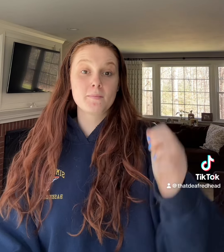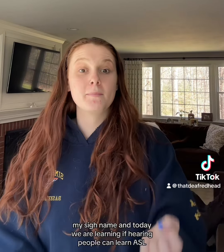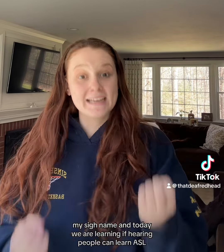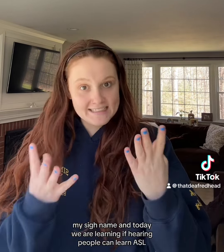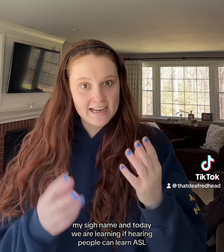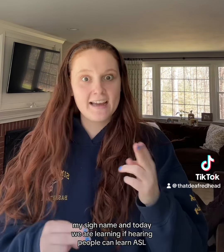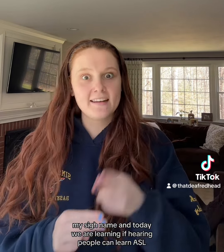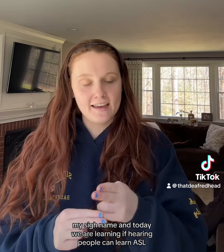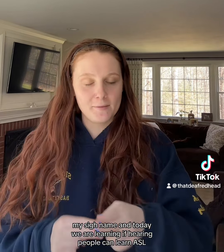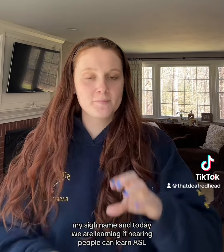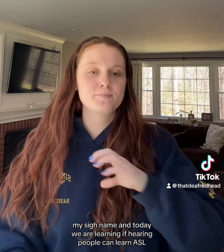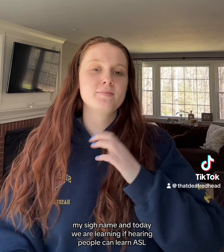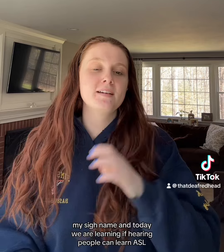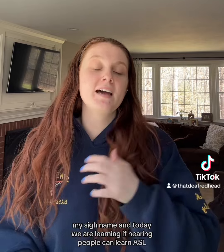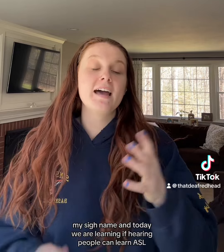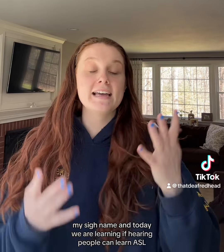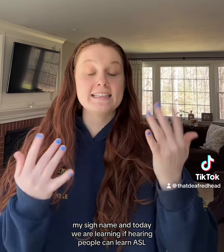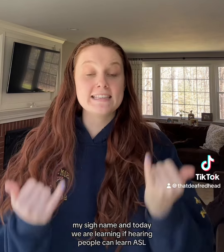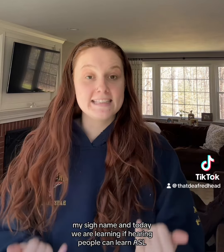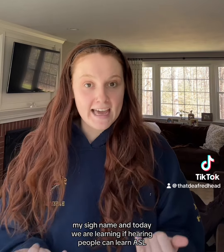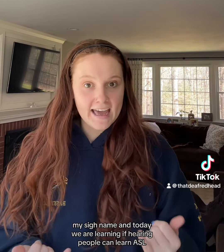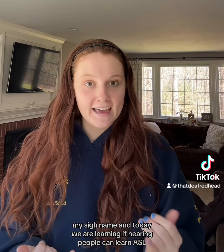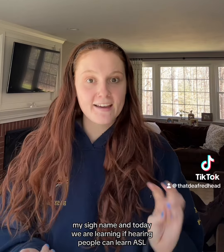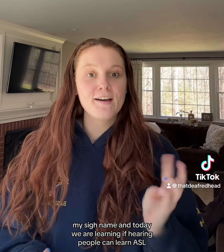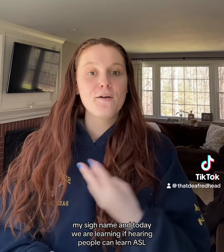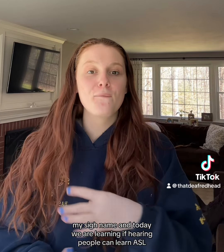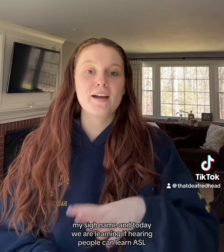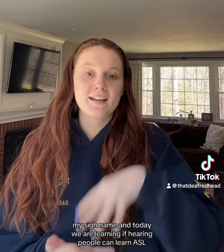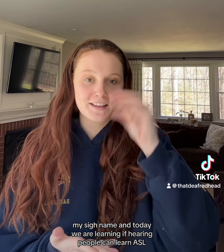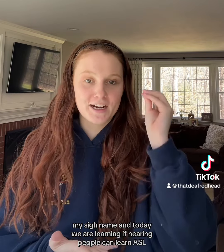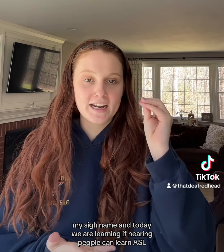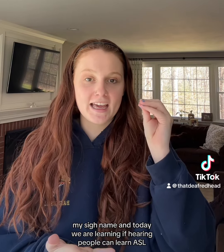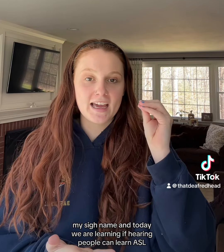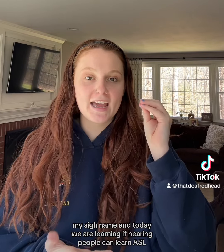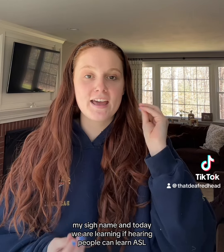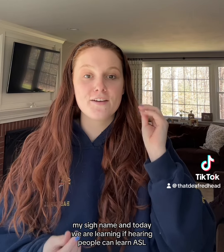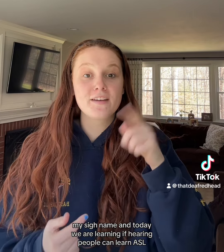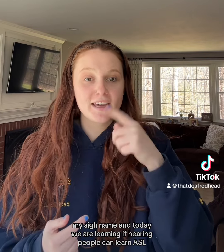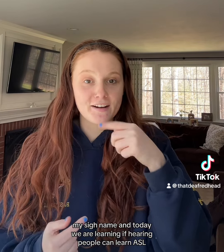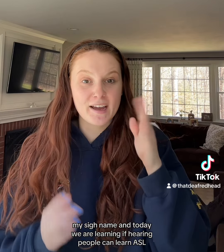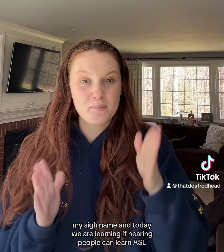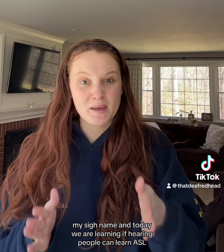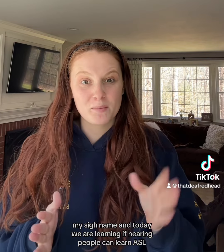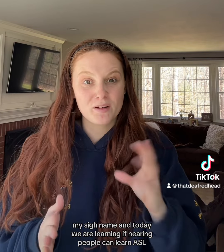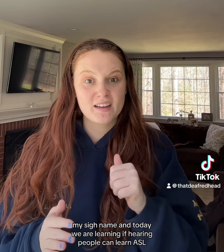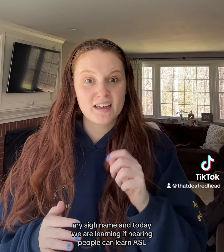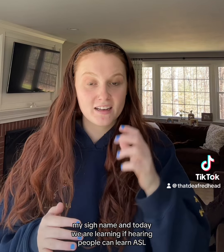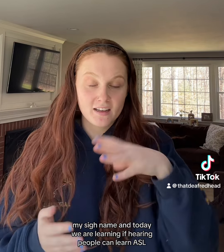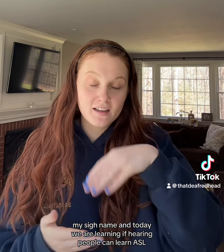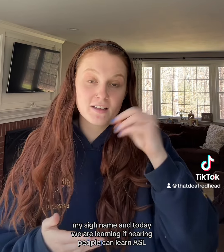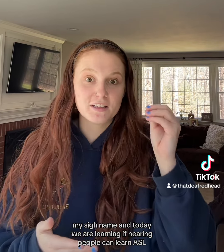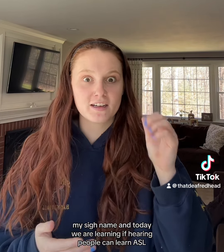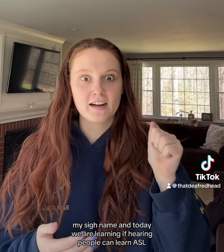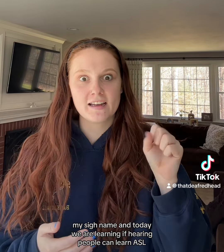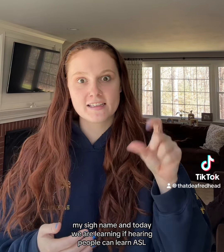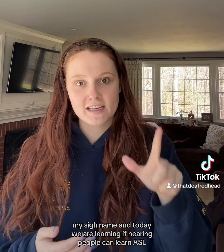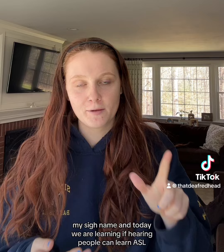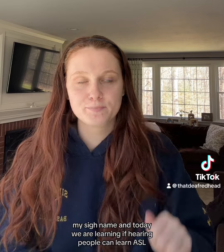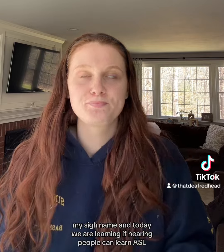My sign name, and today we are learning if hearing people can learn ASL.